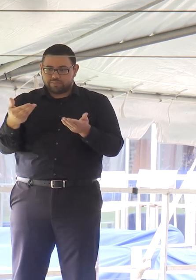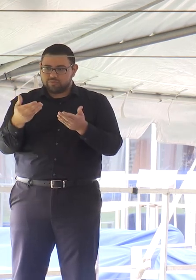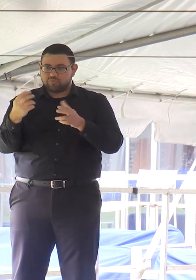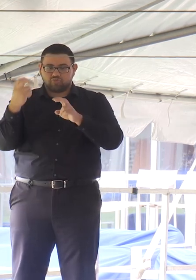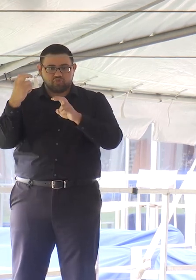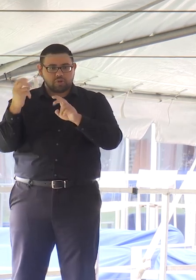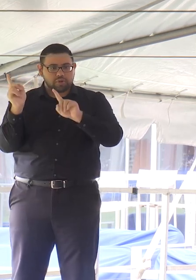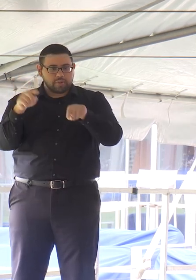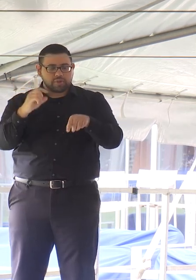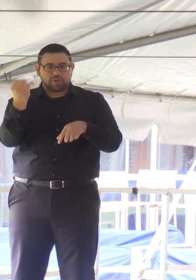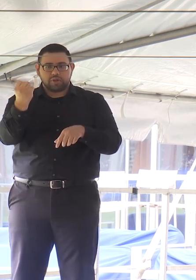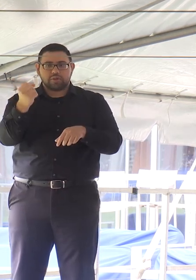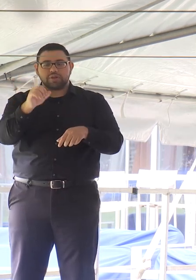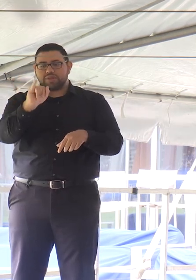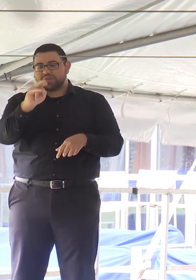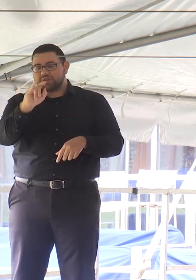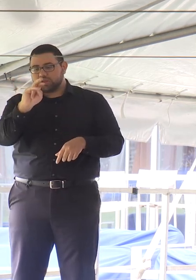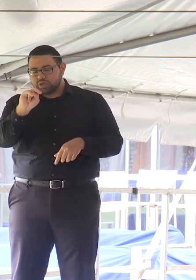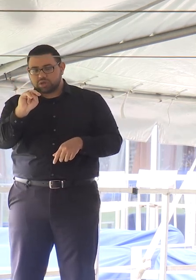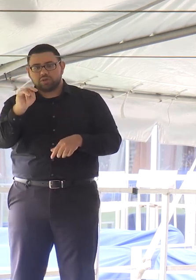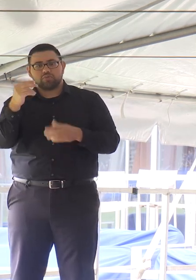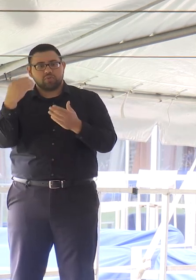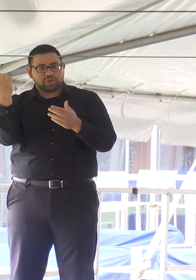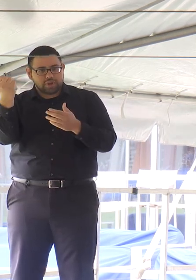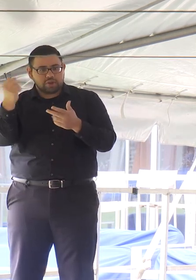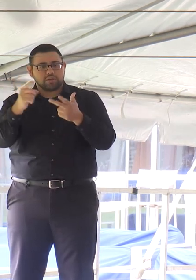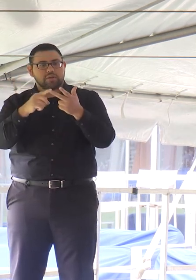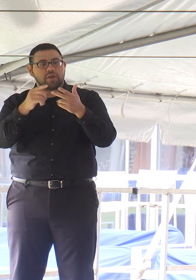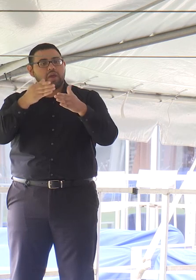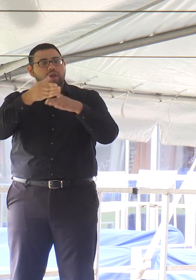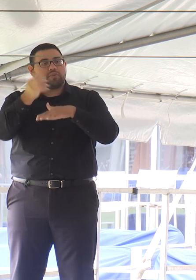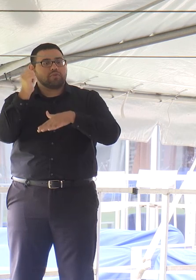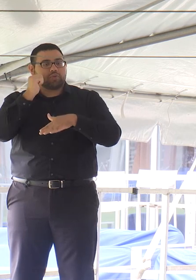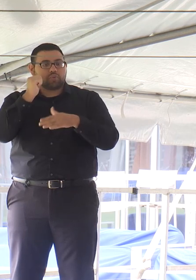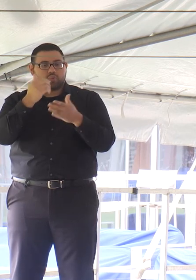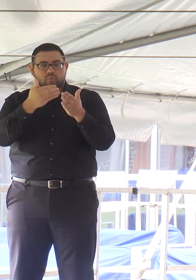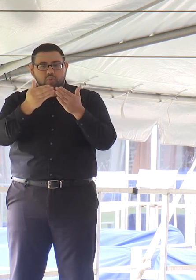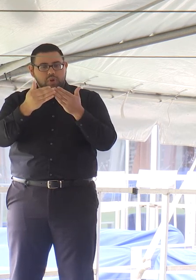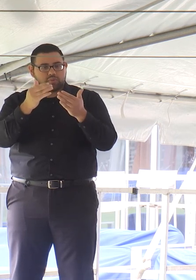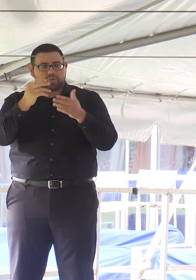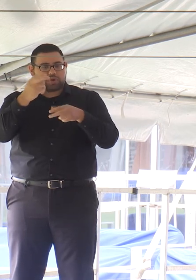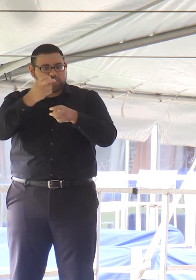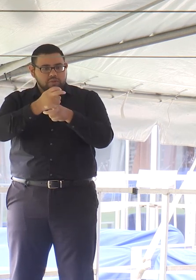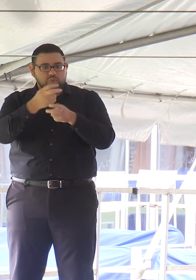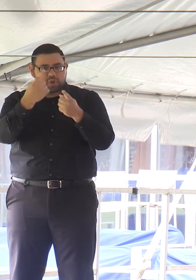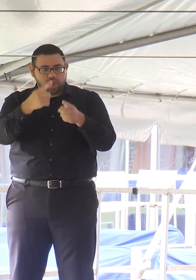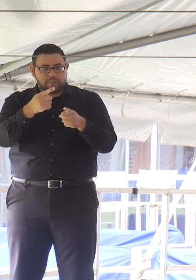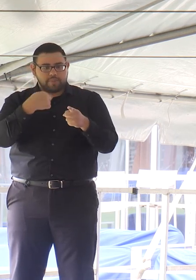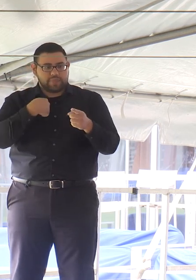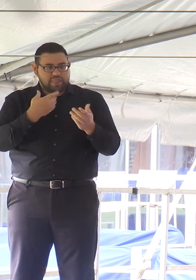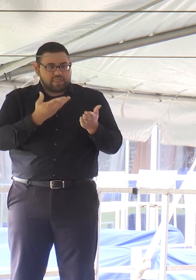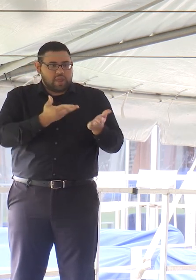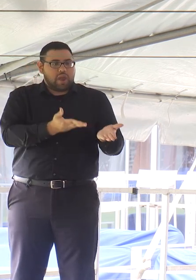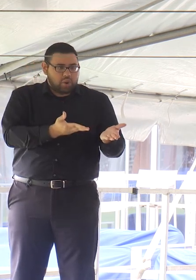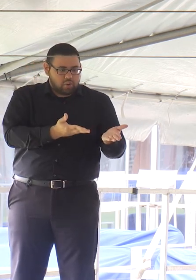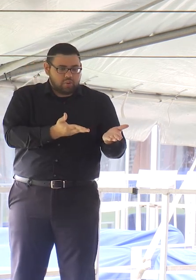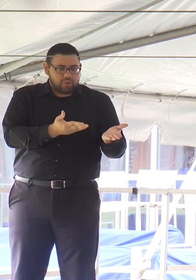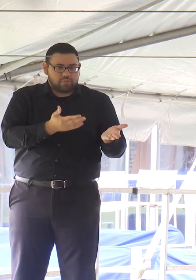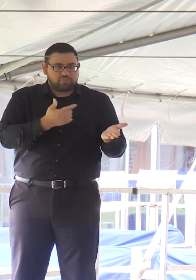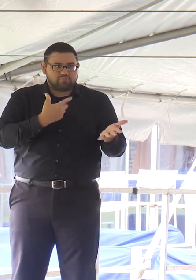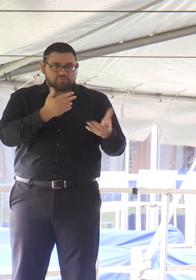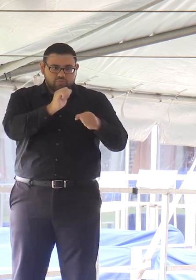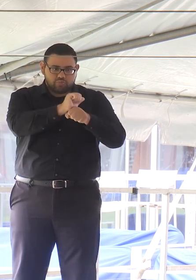on Saturday, insulation came in on Saturday, after every day, whatever was tough, he wanted it to happen when I was there.